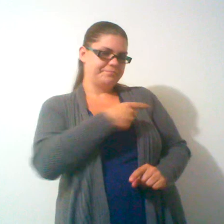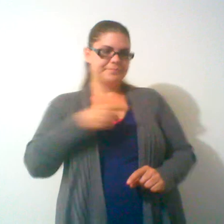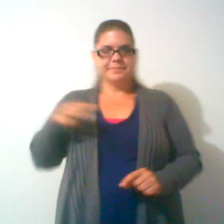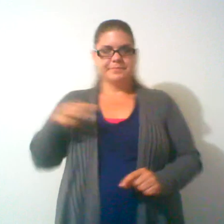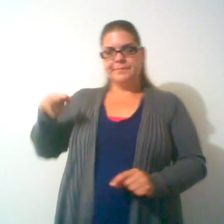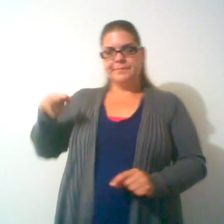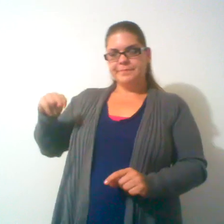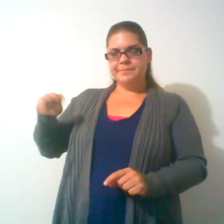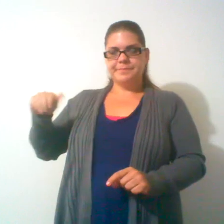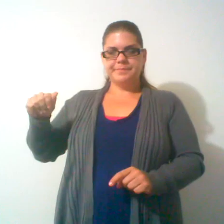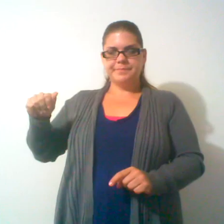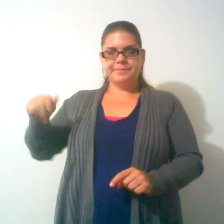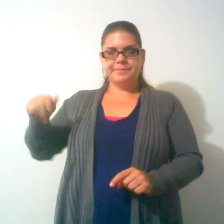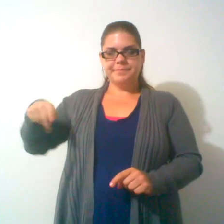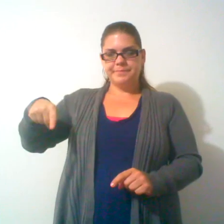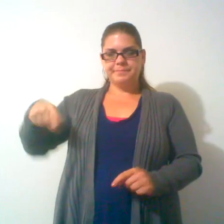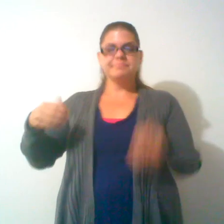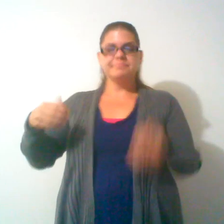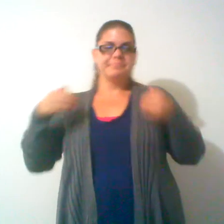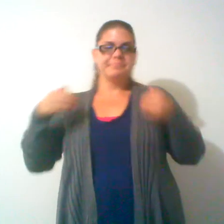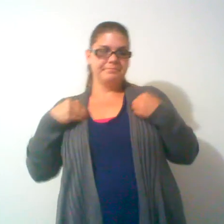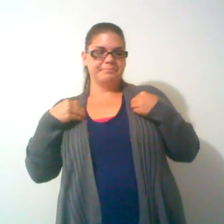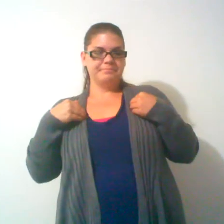walk to get to the nearest town.